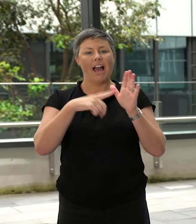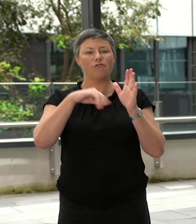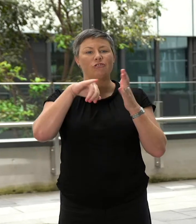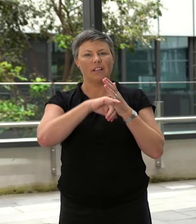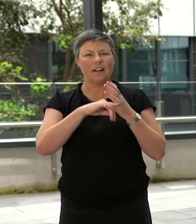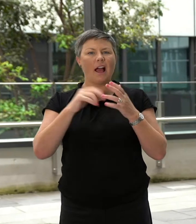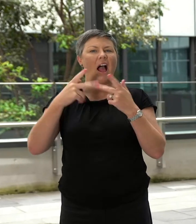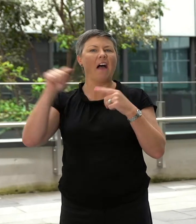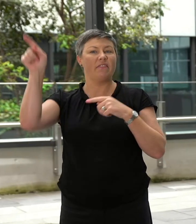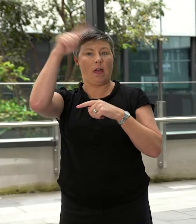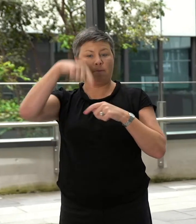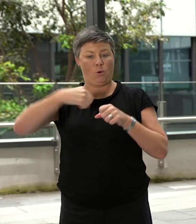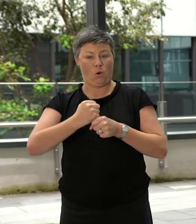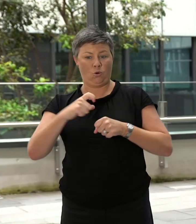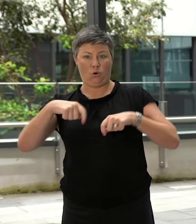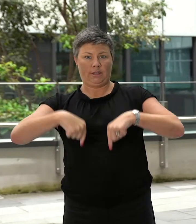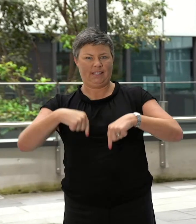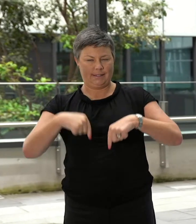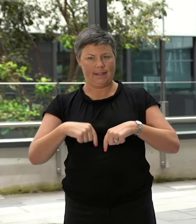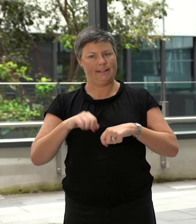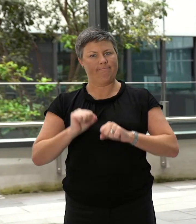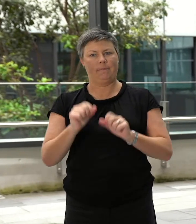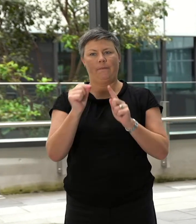other locations.